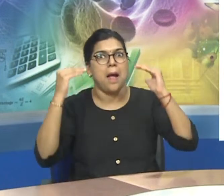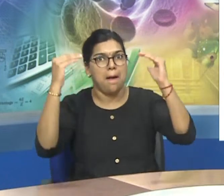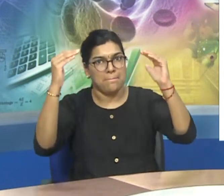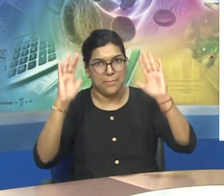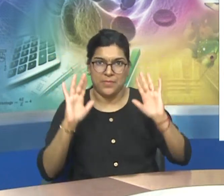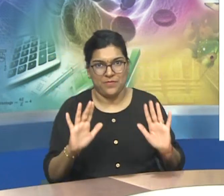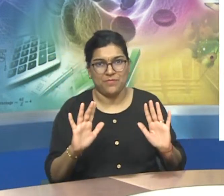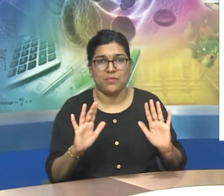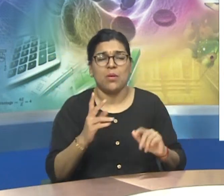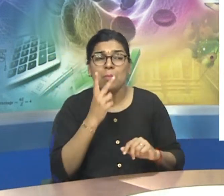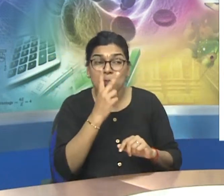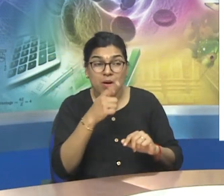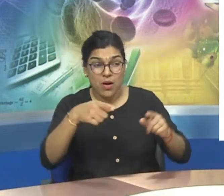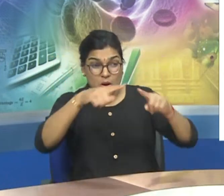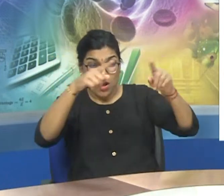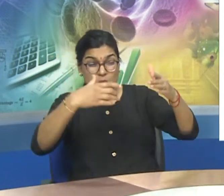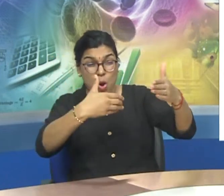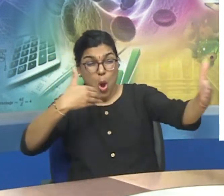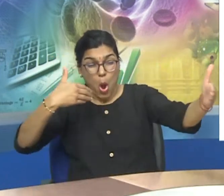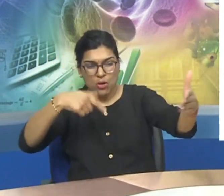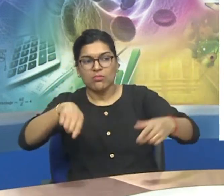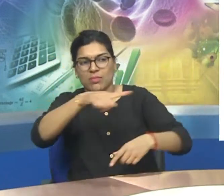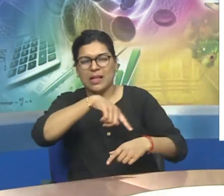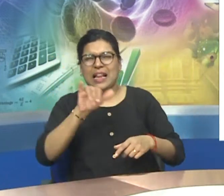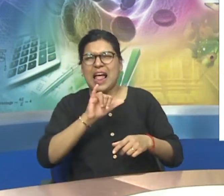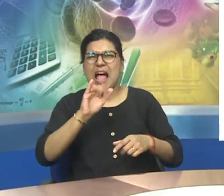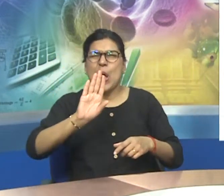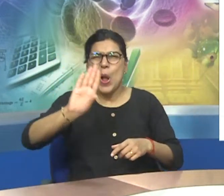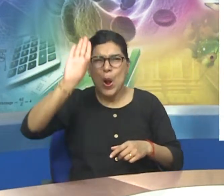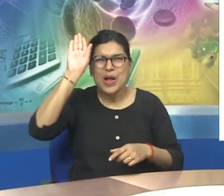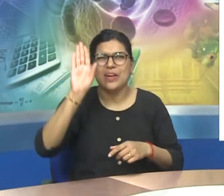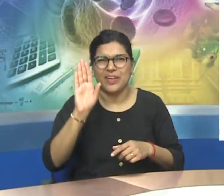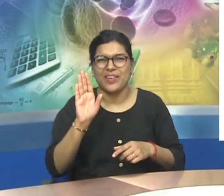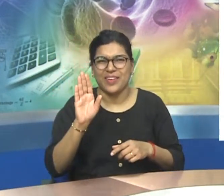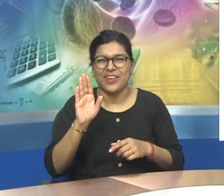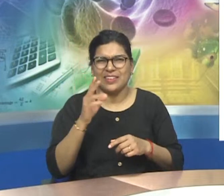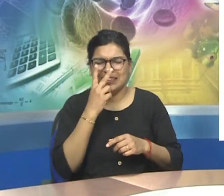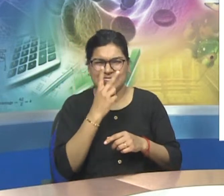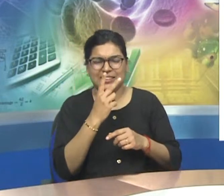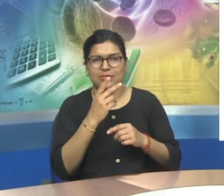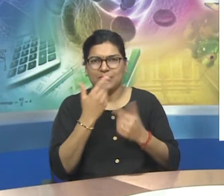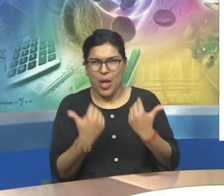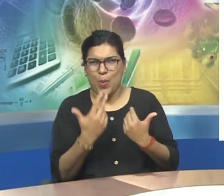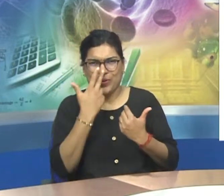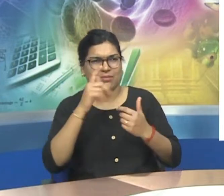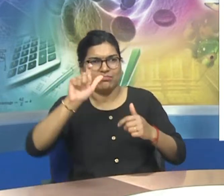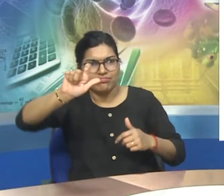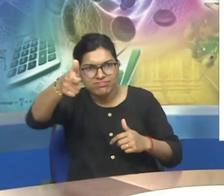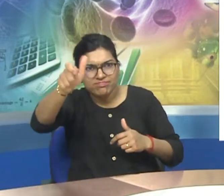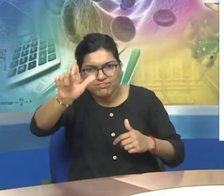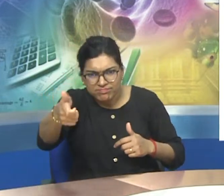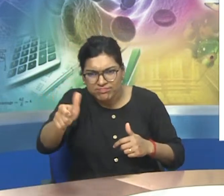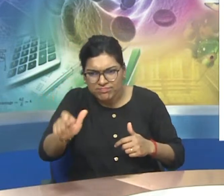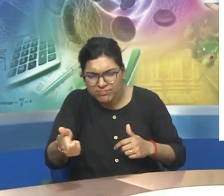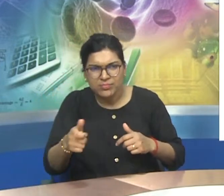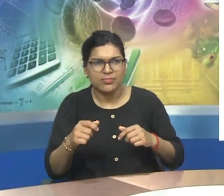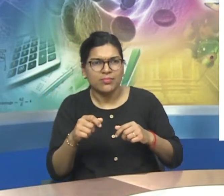box. It is a magic carpet. Nowadays it has become LED TV, like we have a